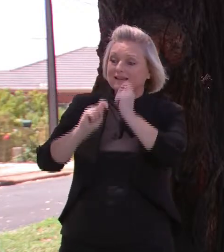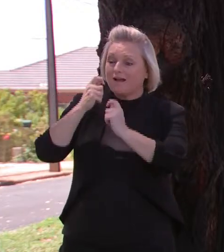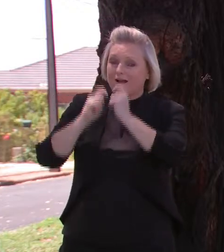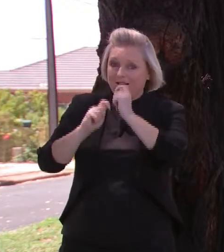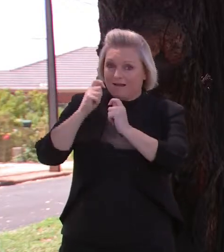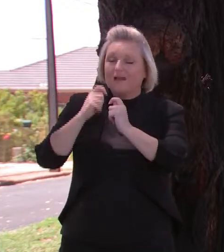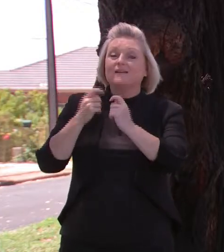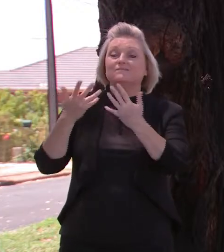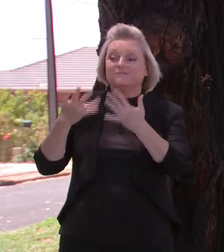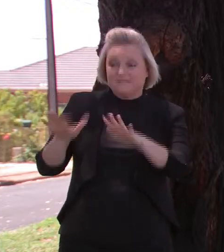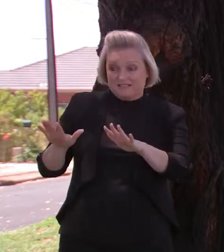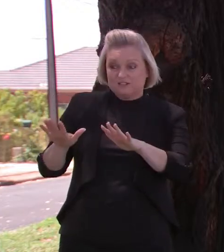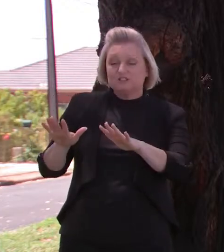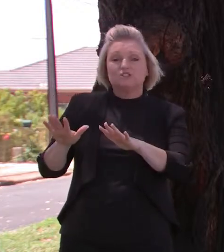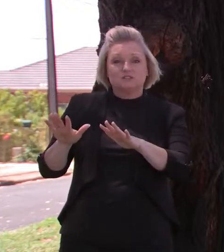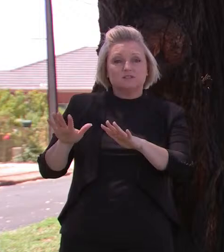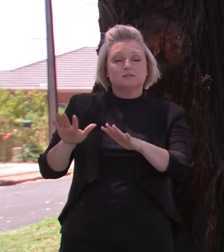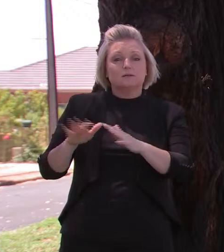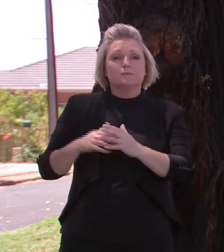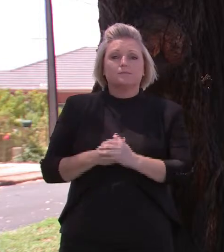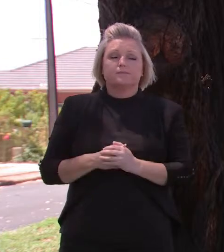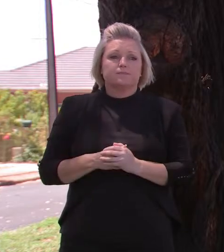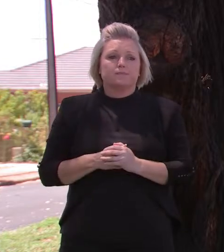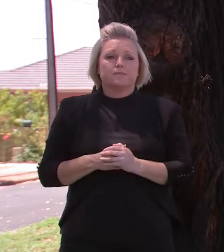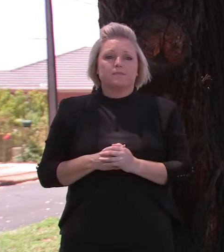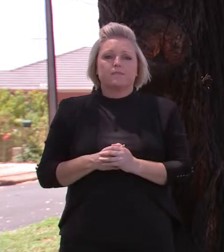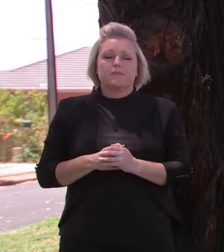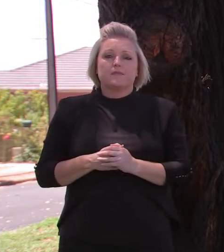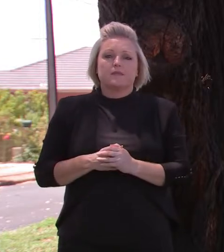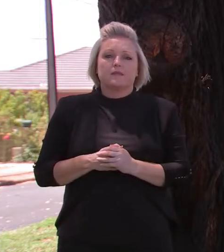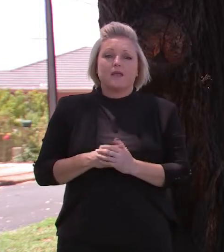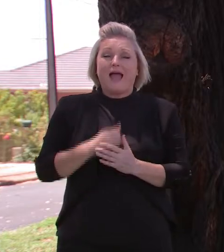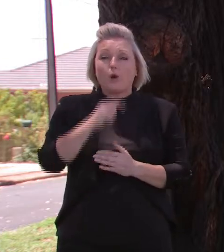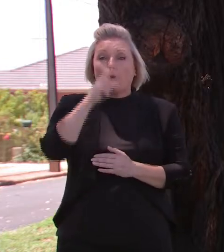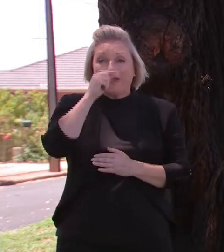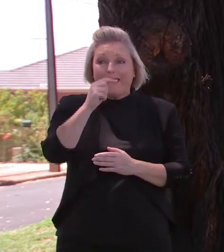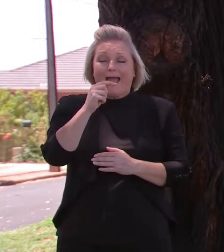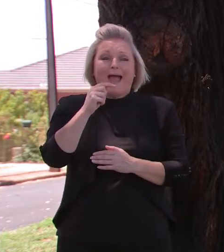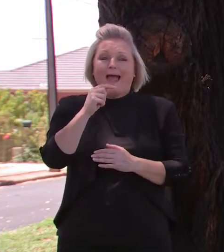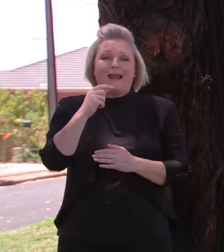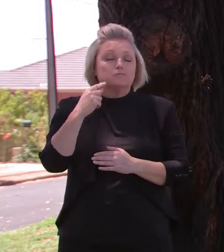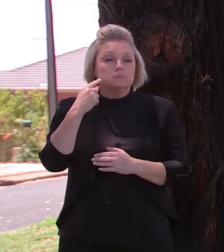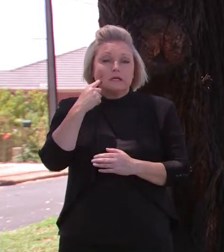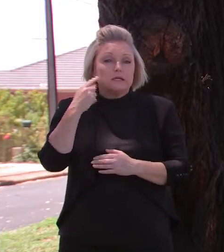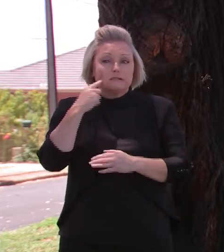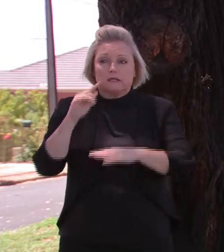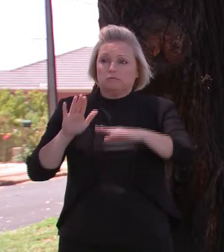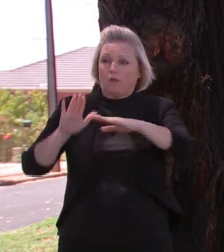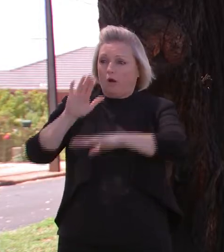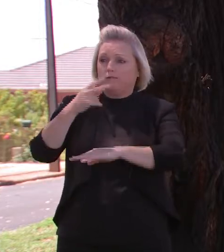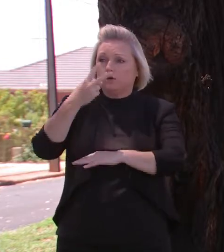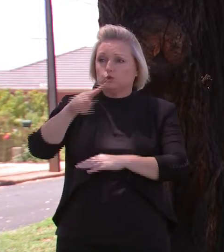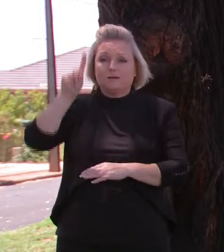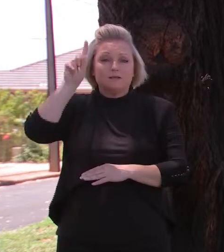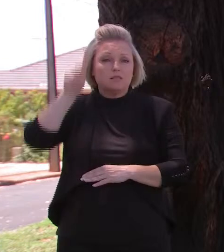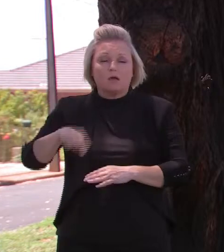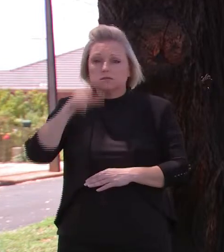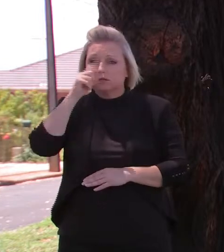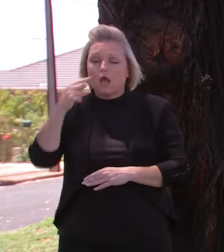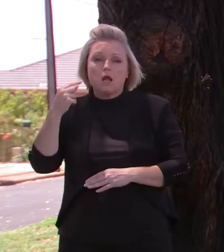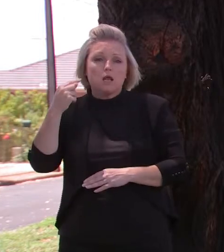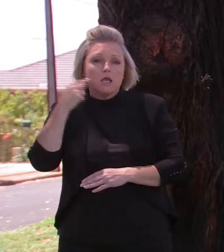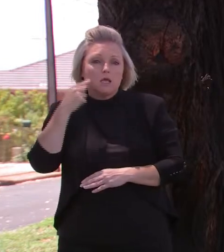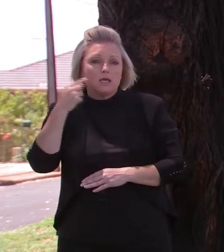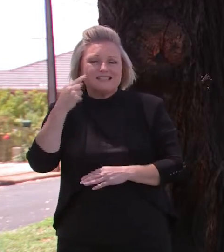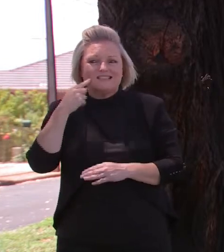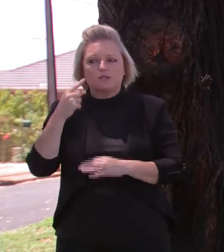were conducted in the 24 hours to midnight. Can I tell you, we have a capacity of over 20,000 in South Australia. It's the preferable test